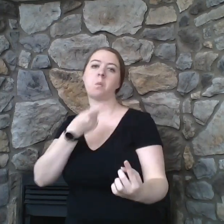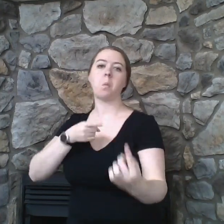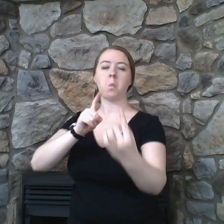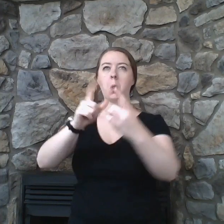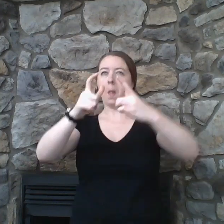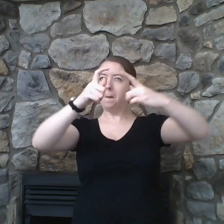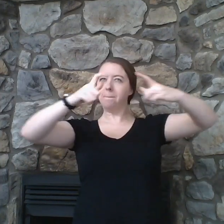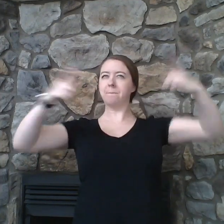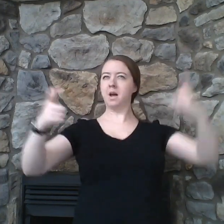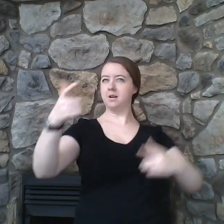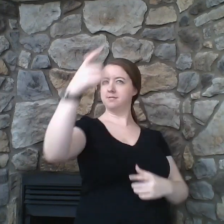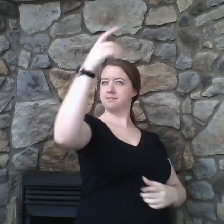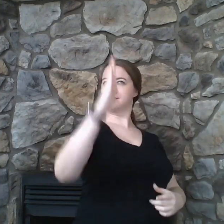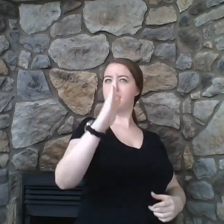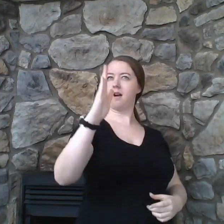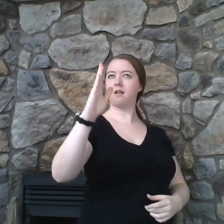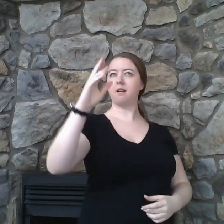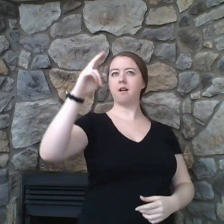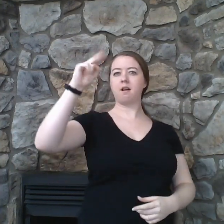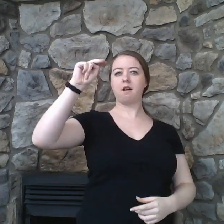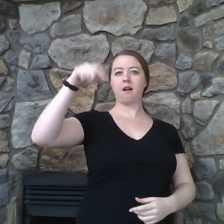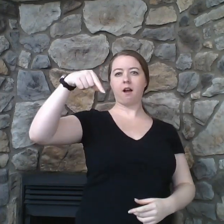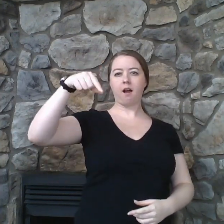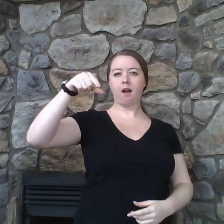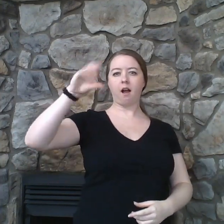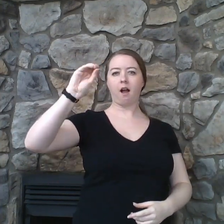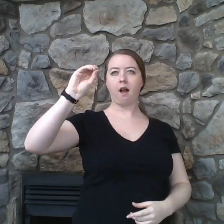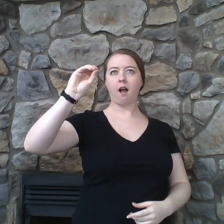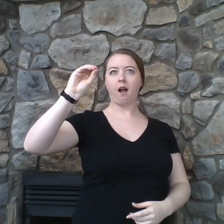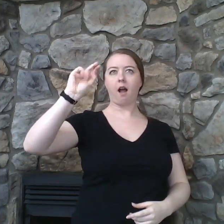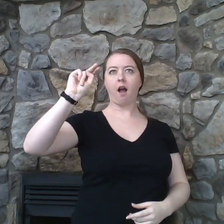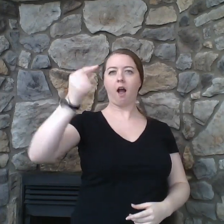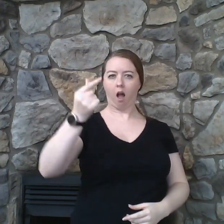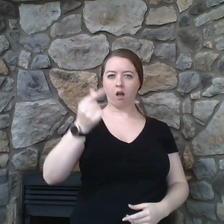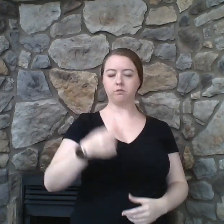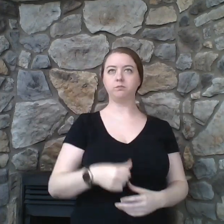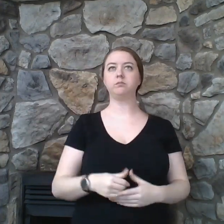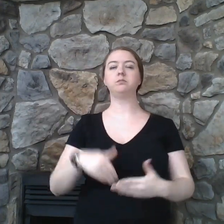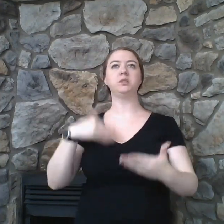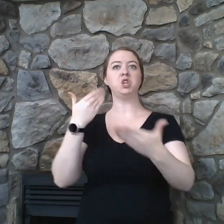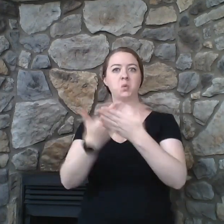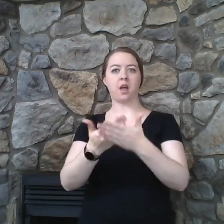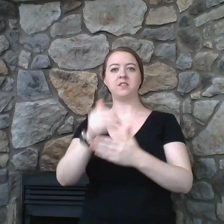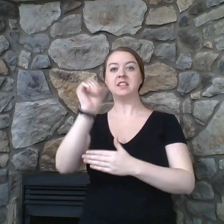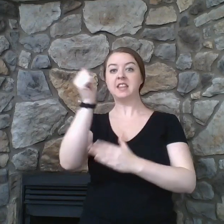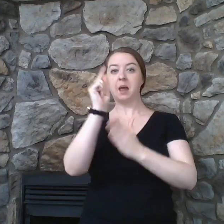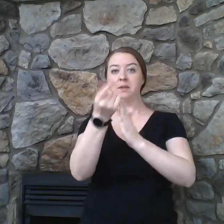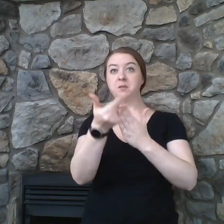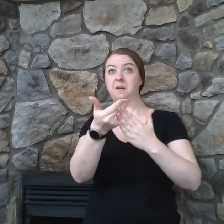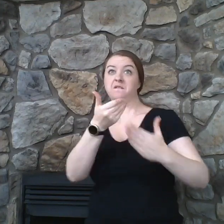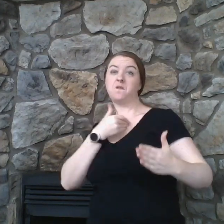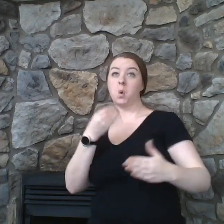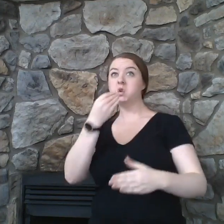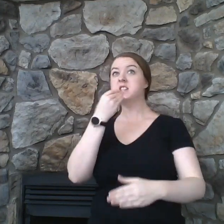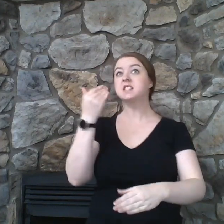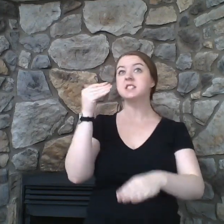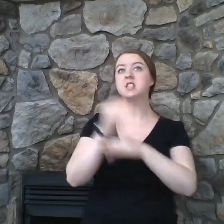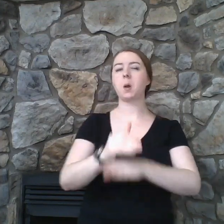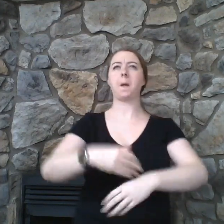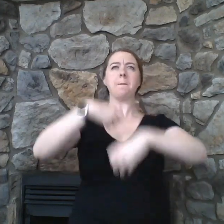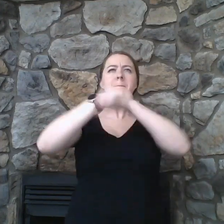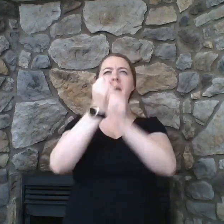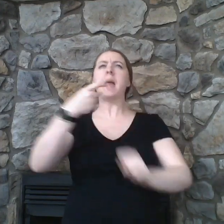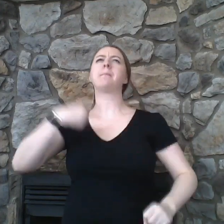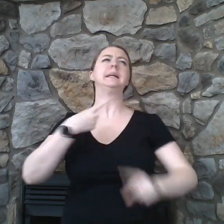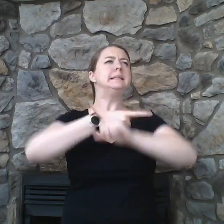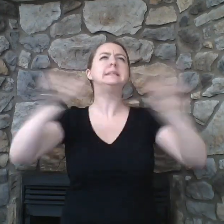he went to the big god, Kong. He went to Kong at 10 before dinner time, saying, "Make me